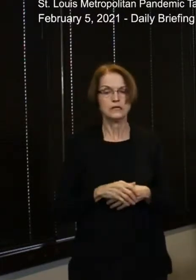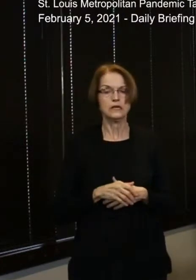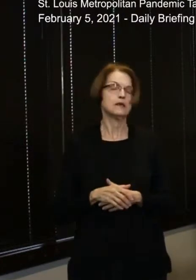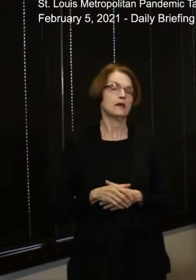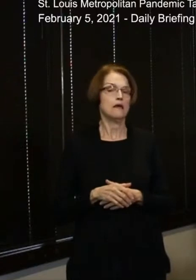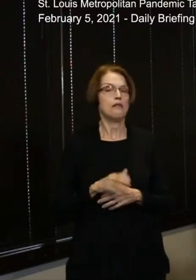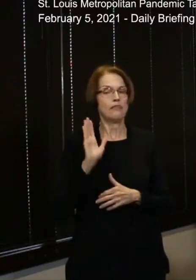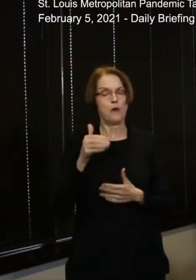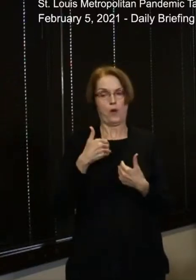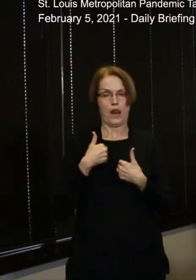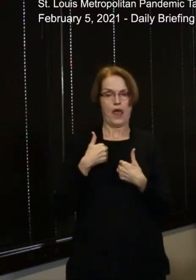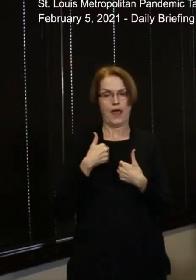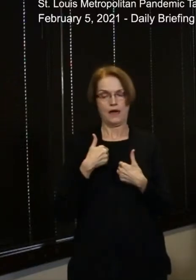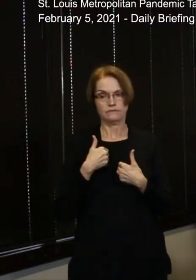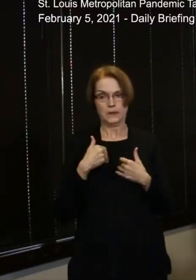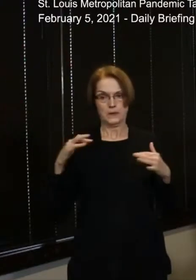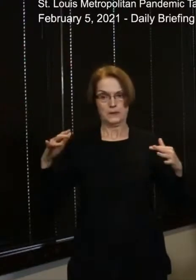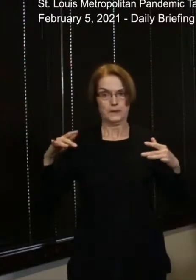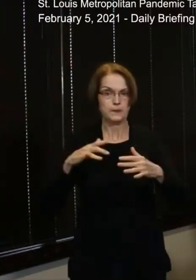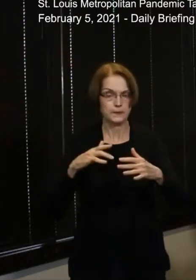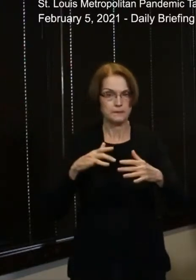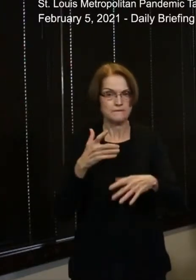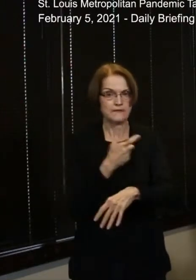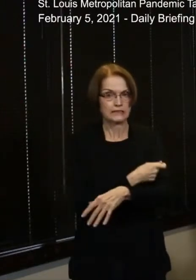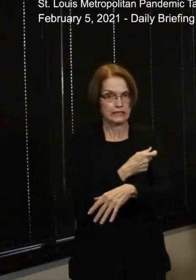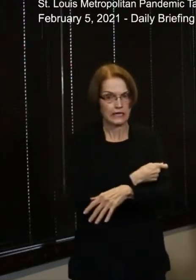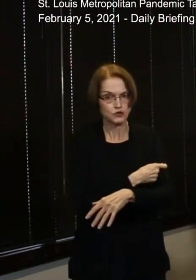have a mass vaccination event